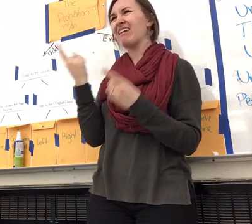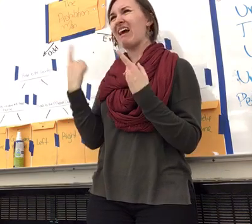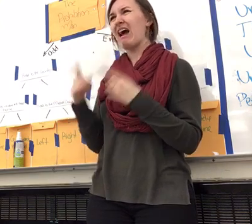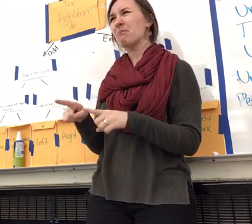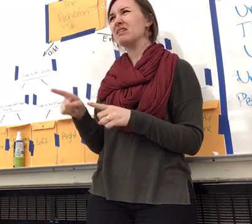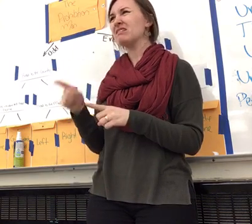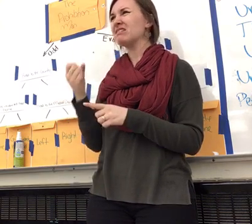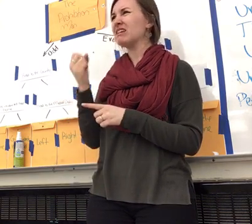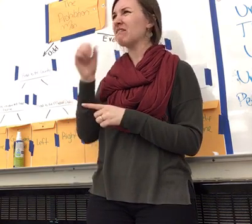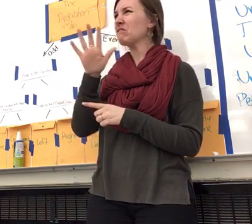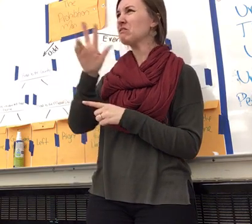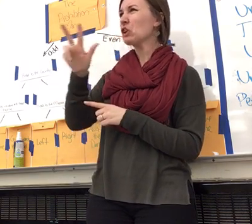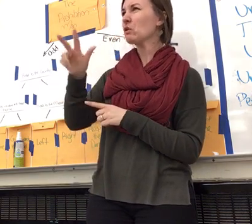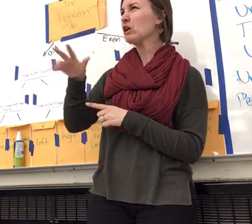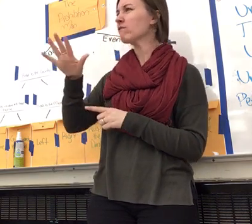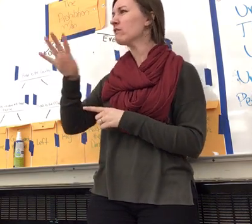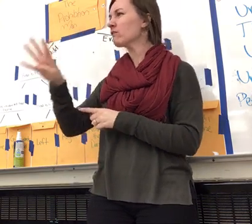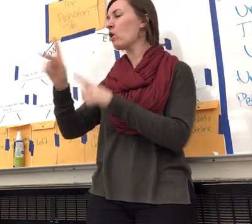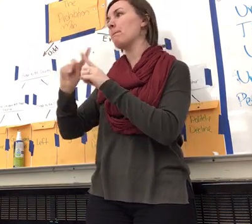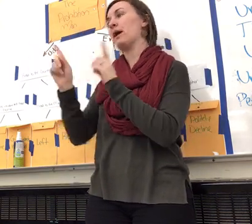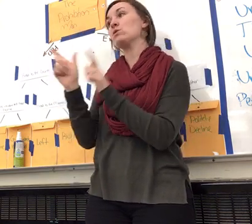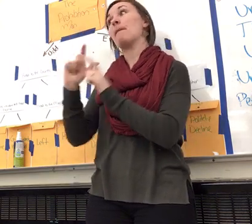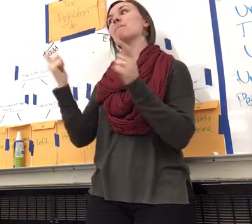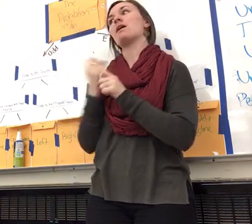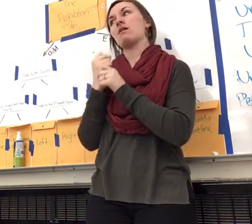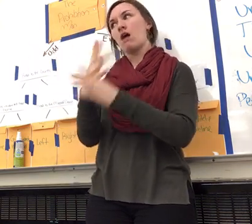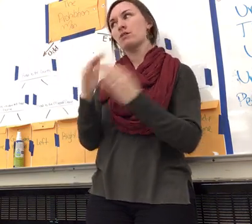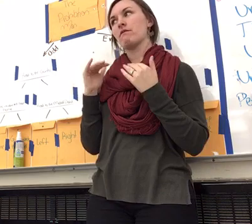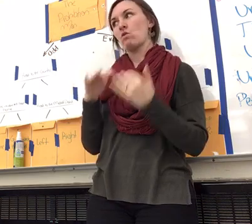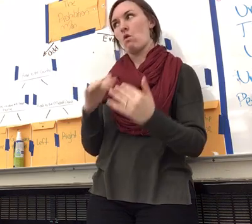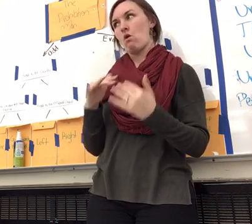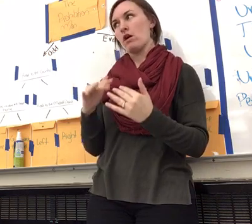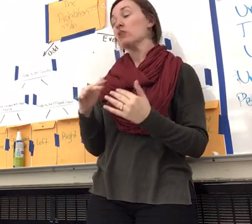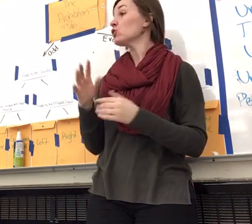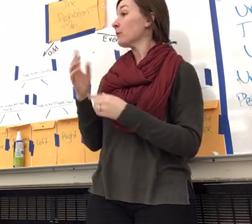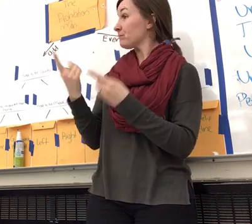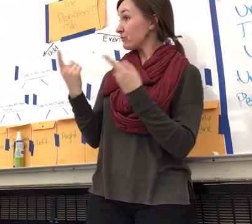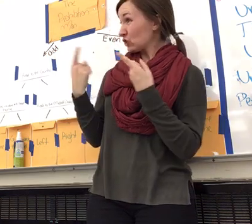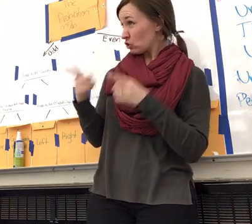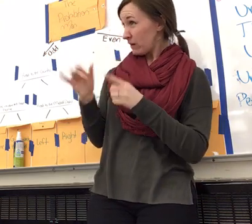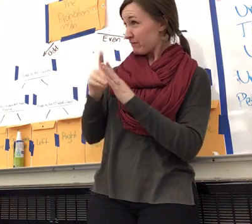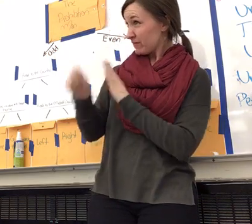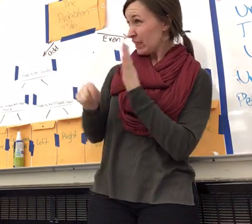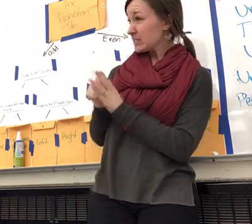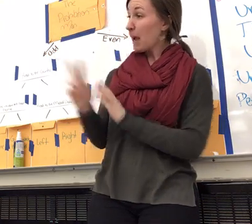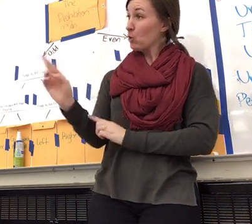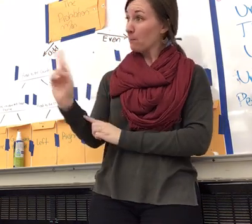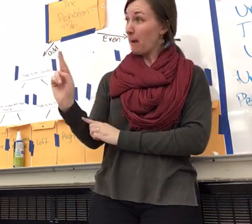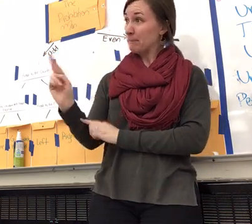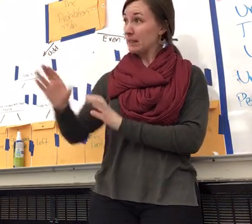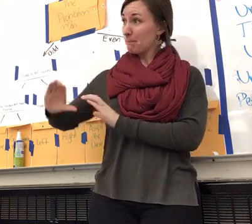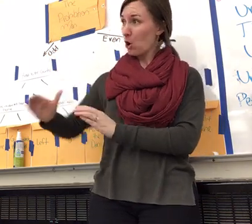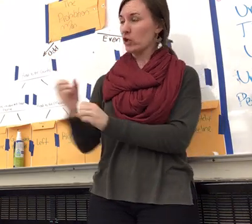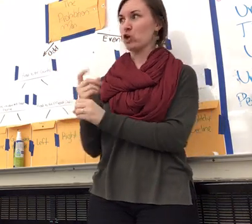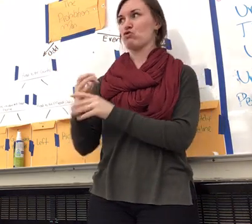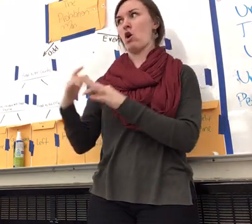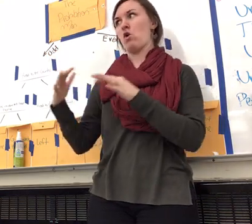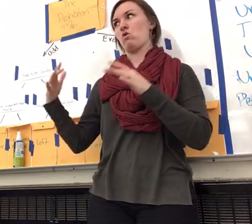War. Now, during this time, the Republican Party rises, in particular in the year 1850. These are going to be your Whigs, your